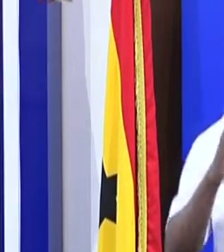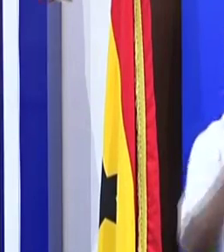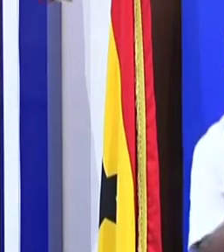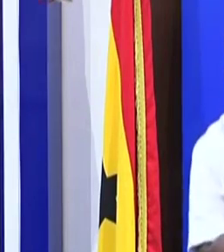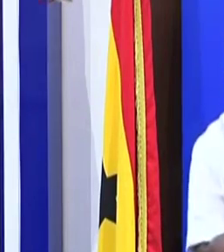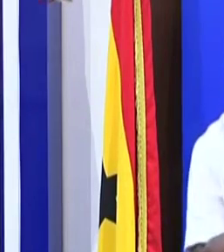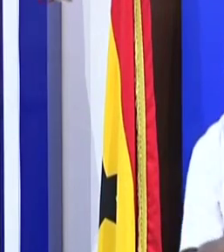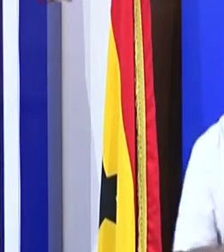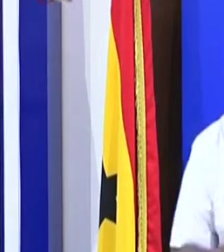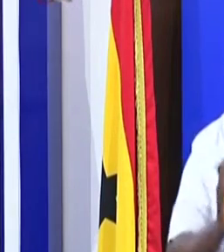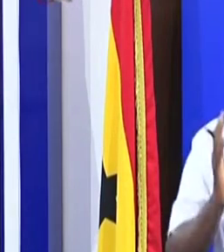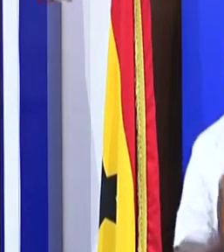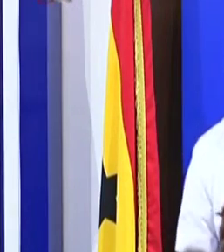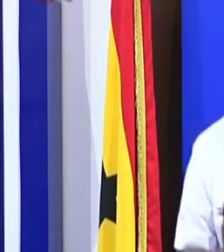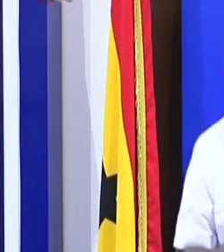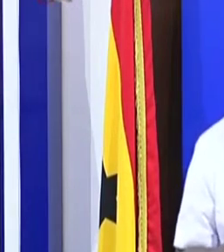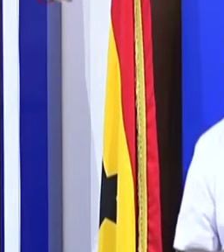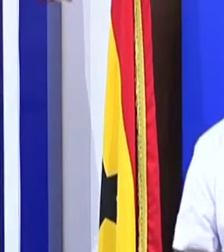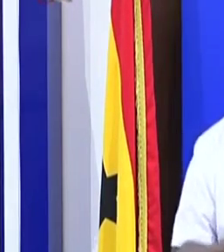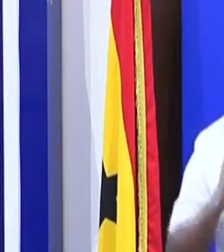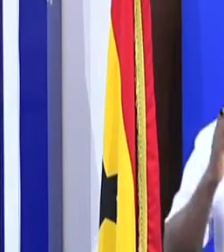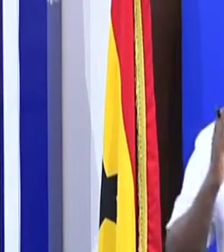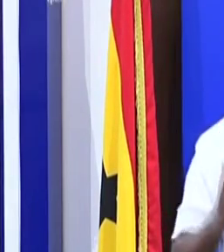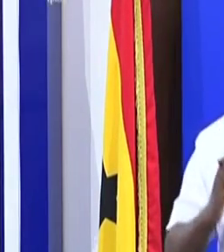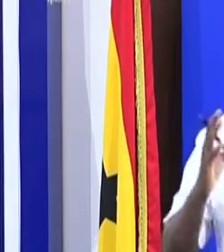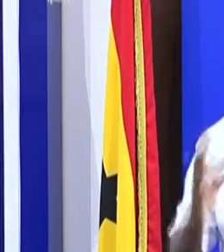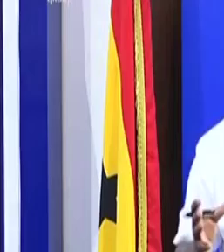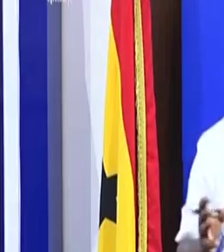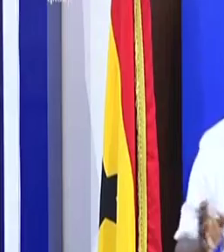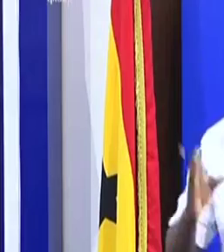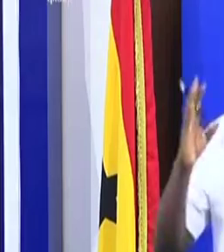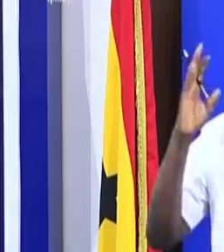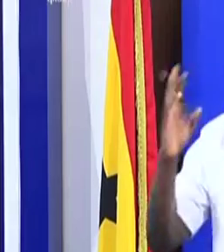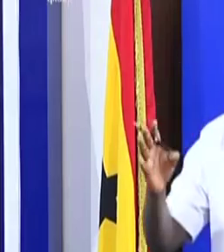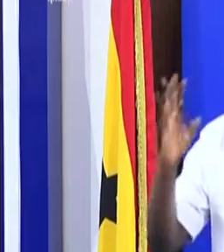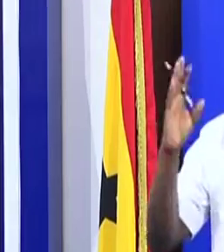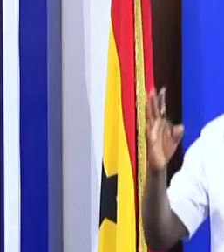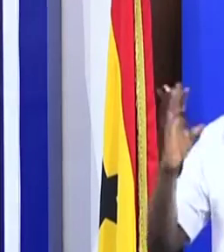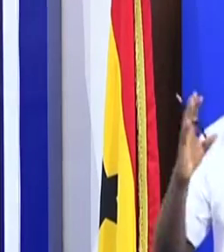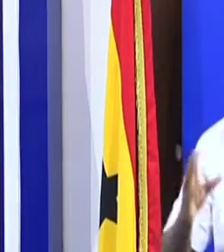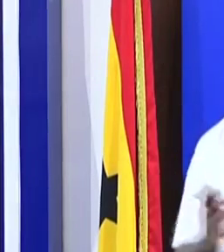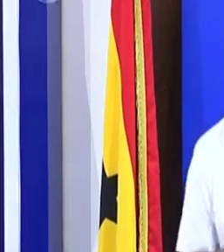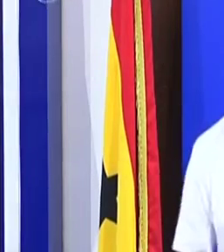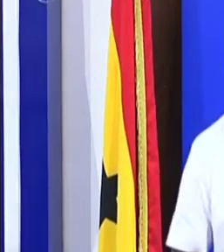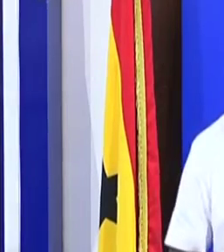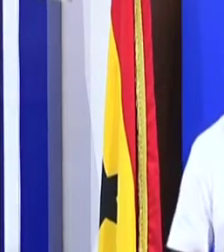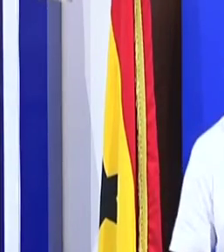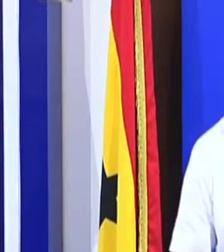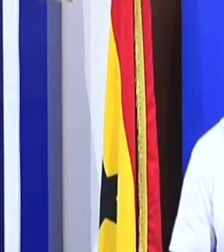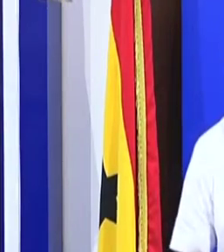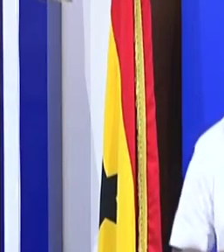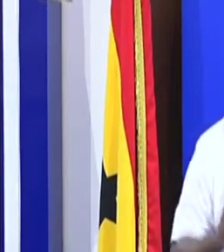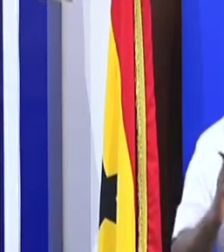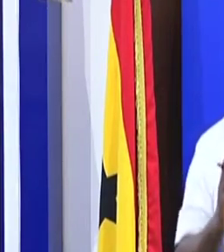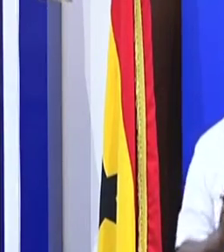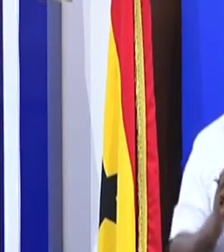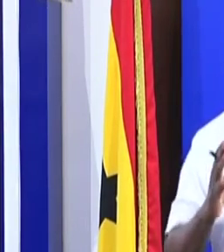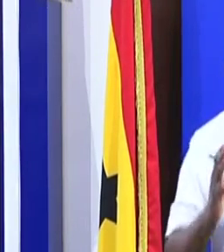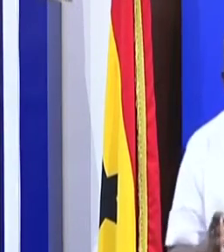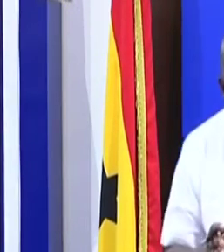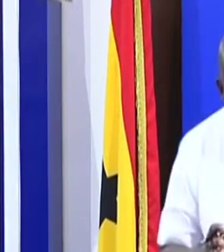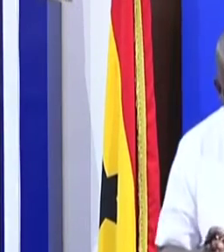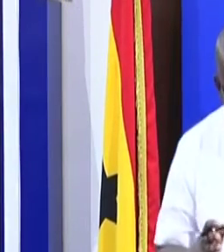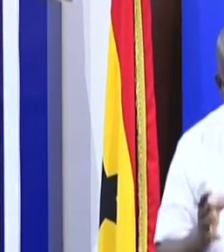the media through this collaboration a database of medical doctors who have been trained by the Ghana Health Service. We beg of you that now